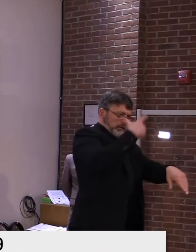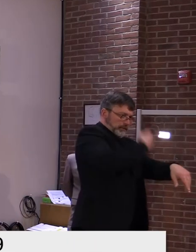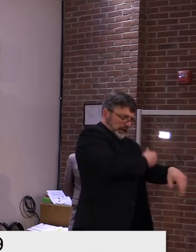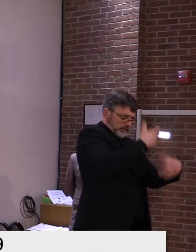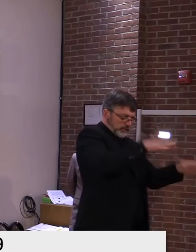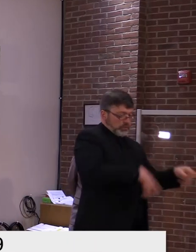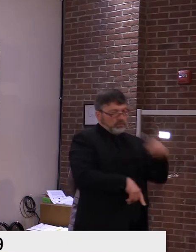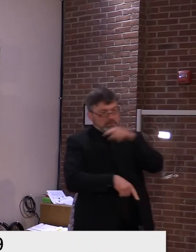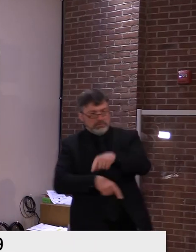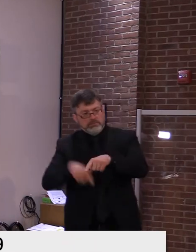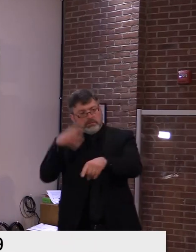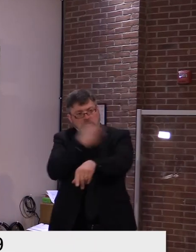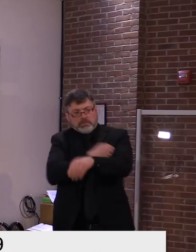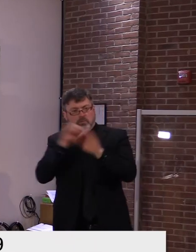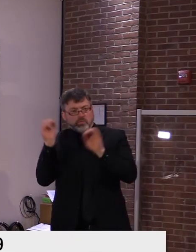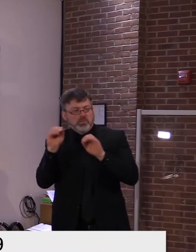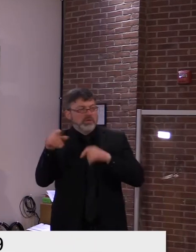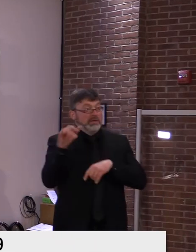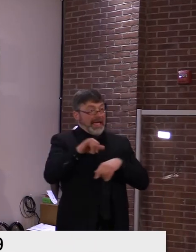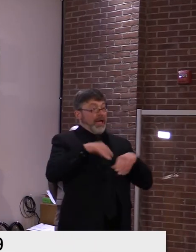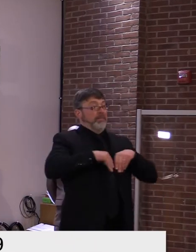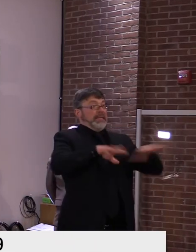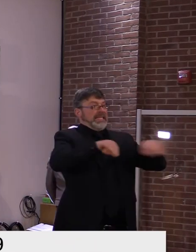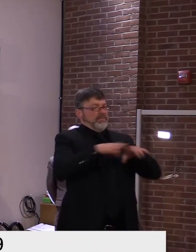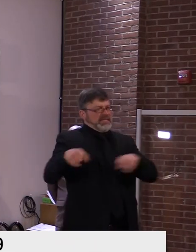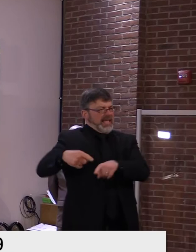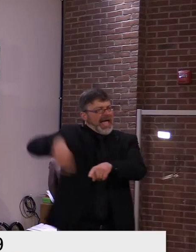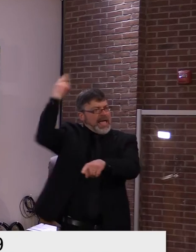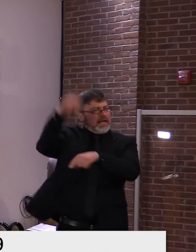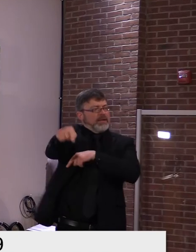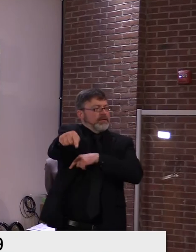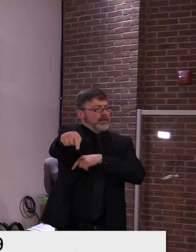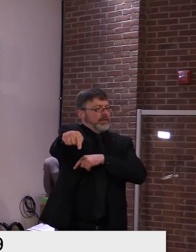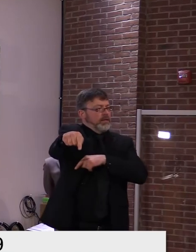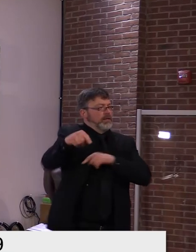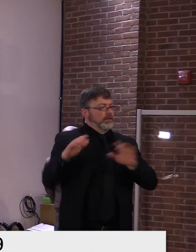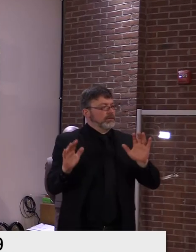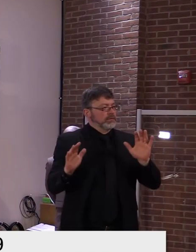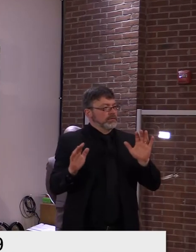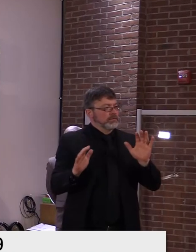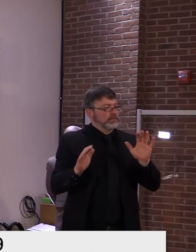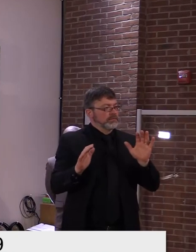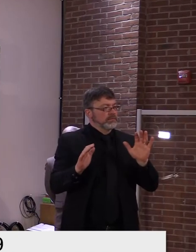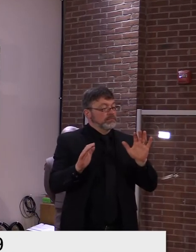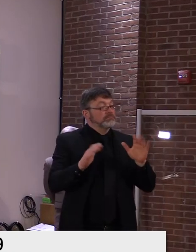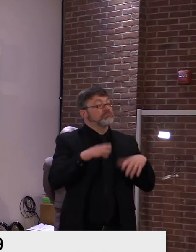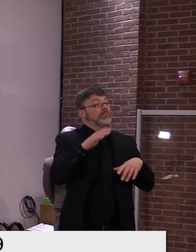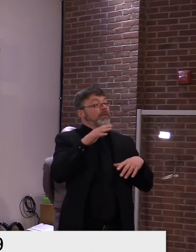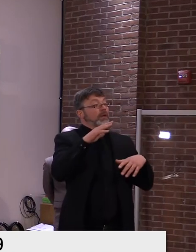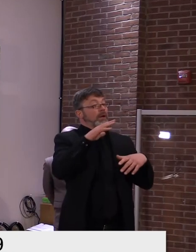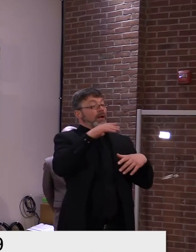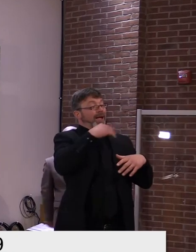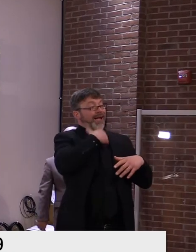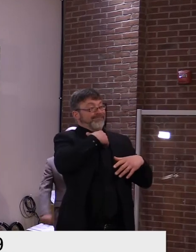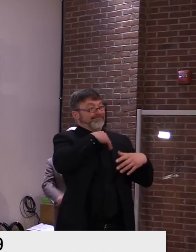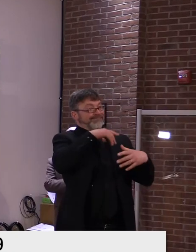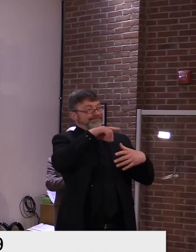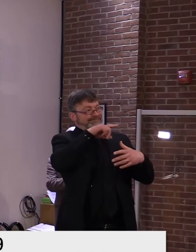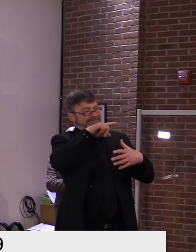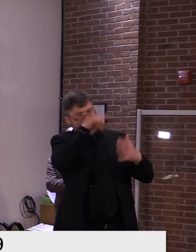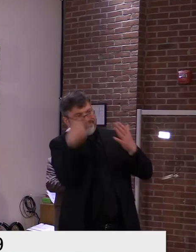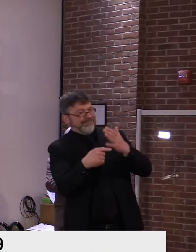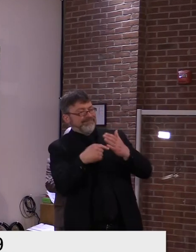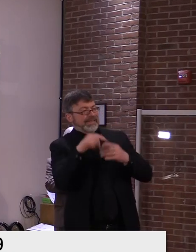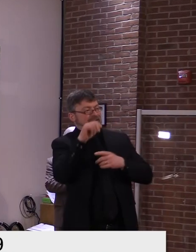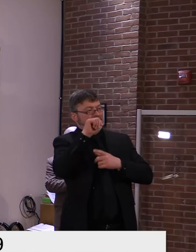part of the trial was the AstraZeneca trial, and they reported a two-thirds of those who were